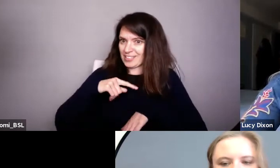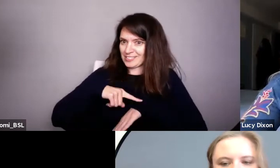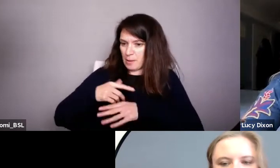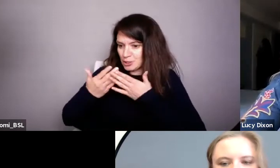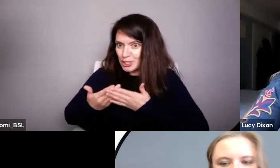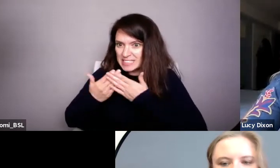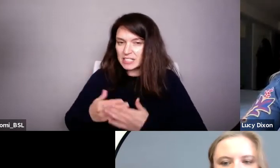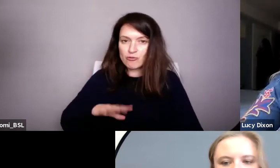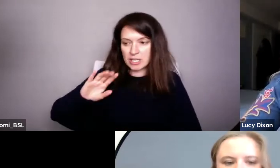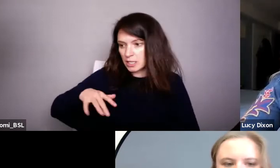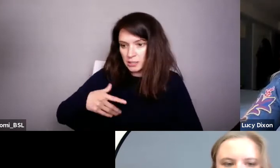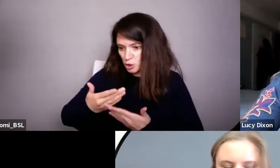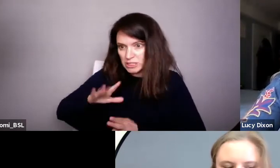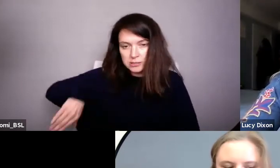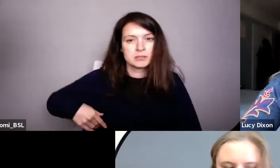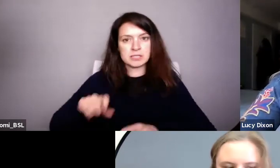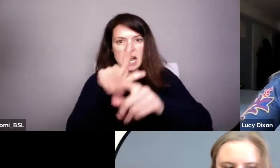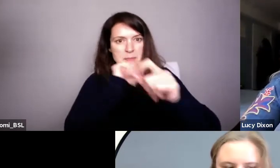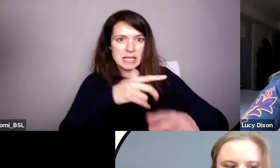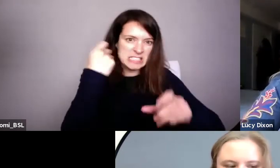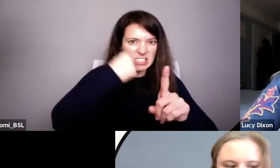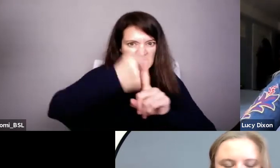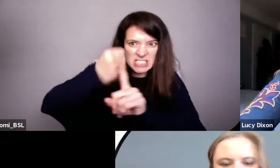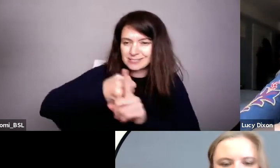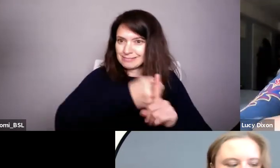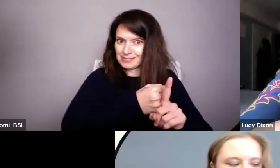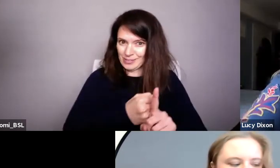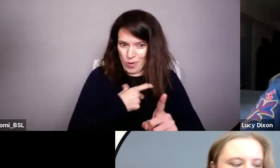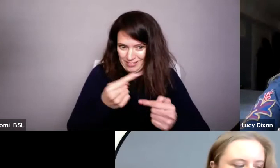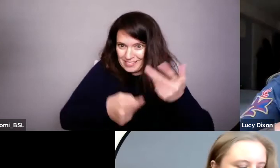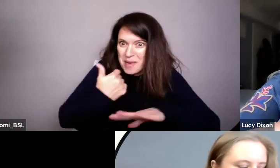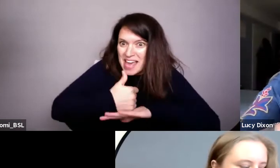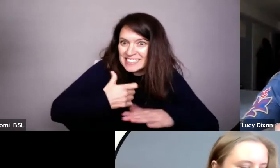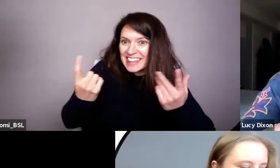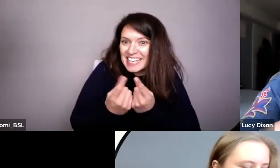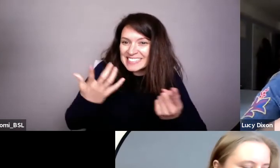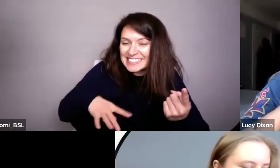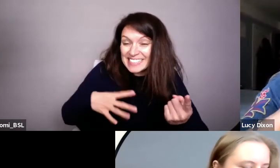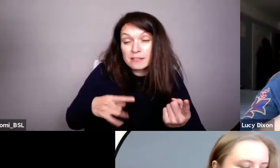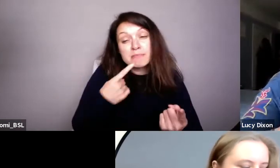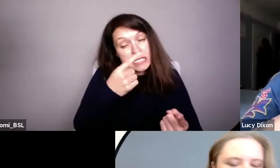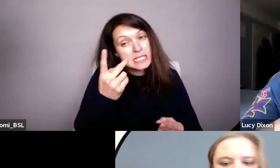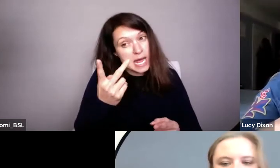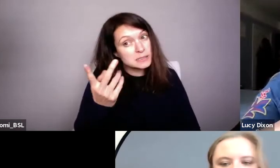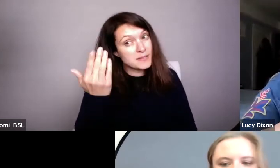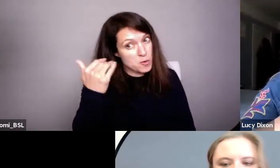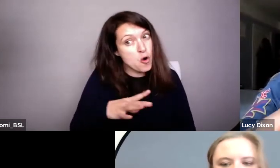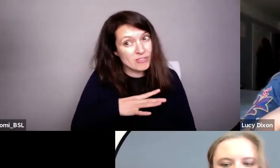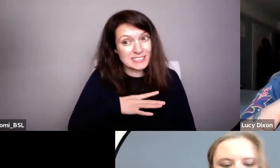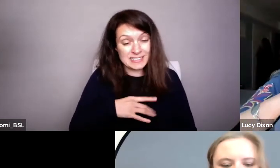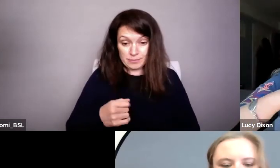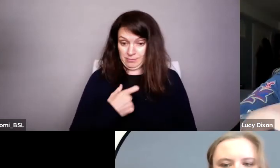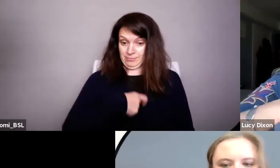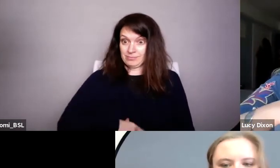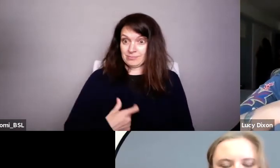constantly emailing just to get the things that we need. And something that I've said before, and I'll round up on this, is you have to do so much